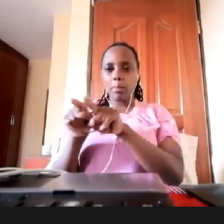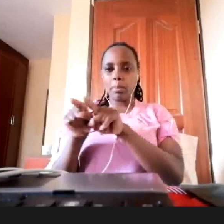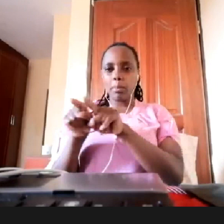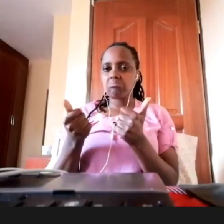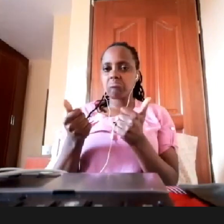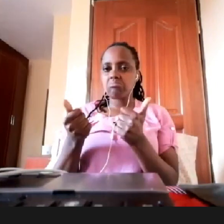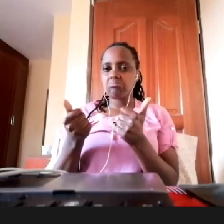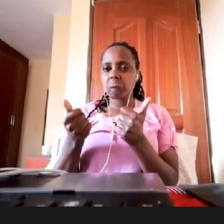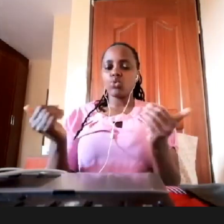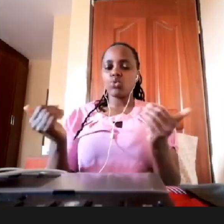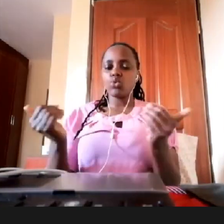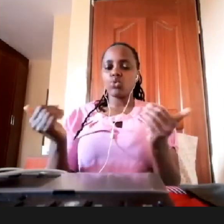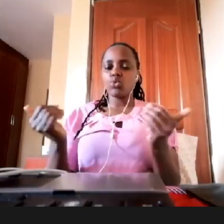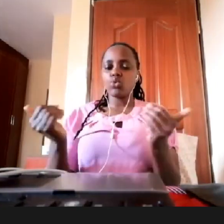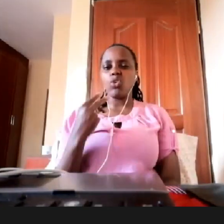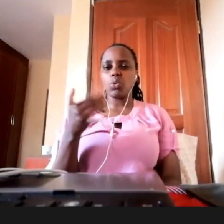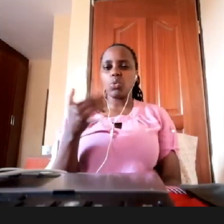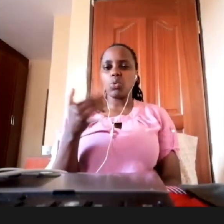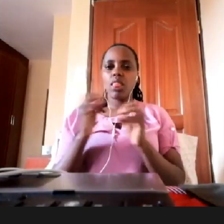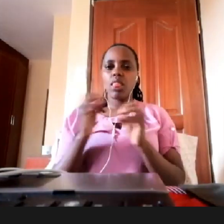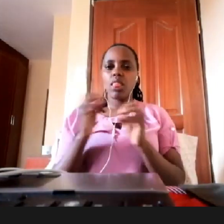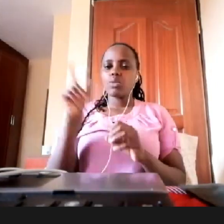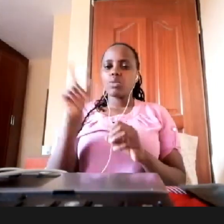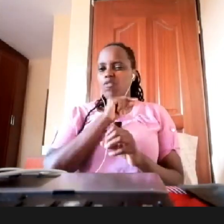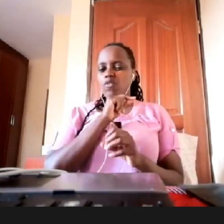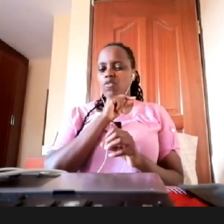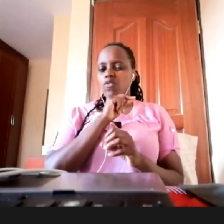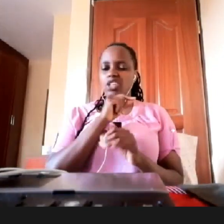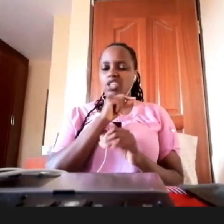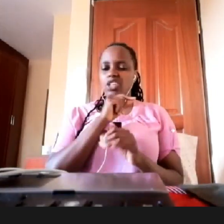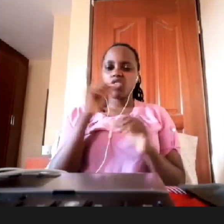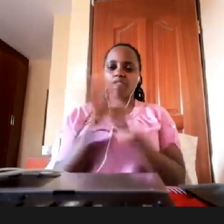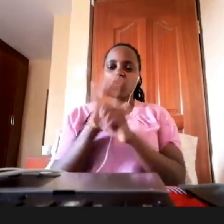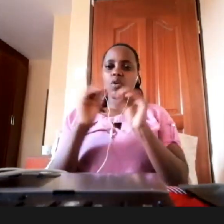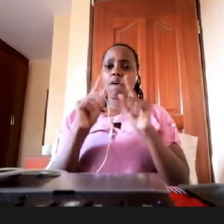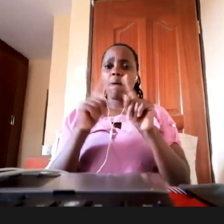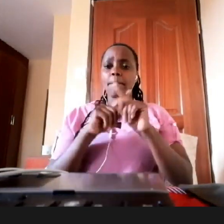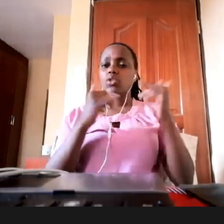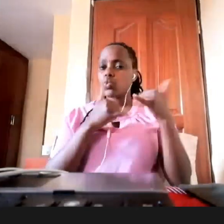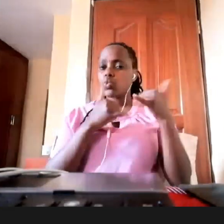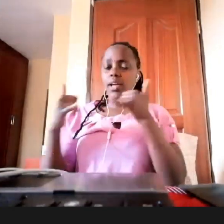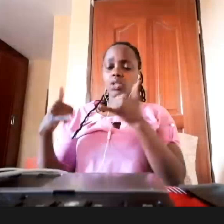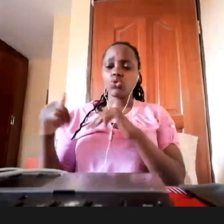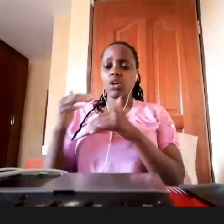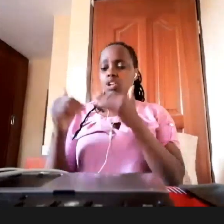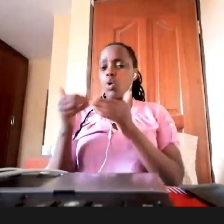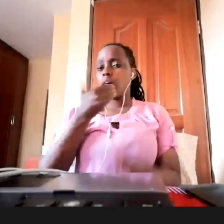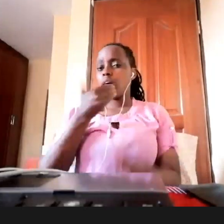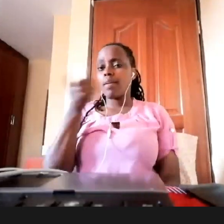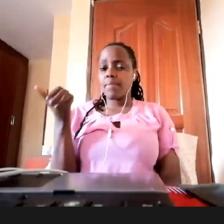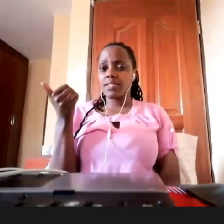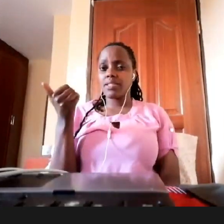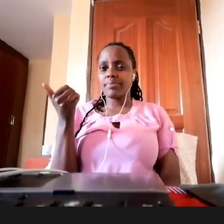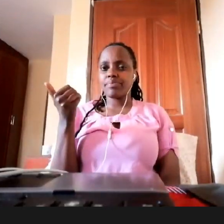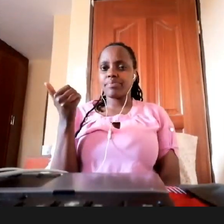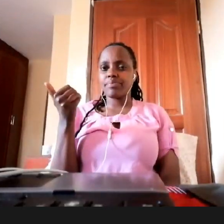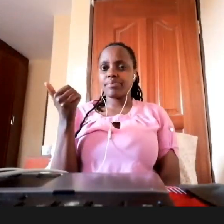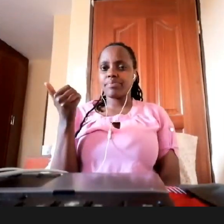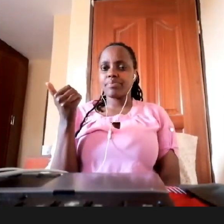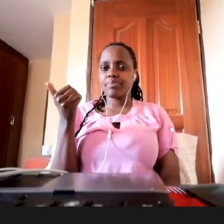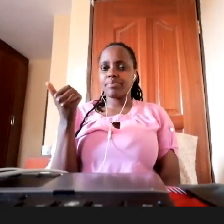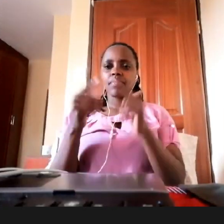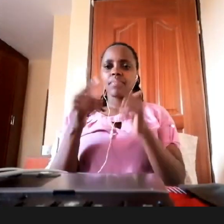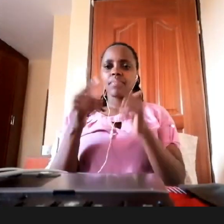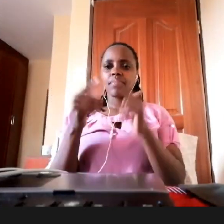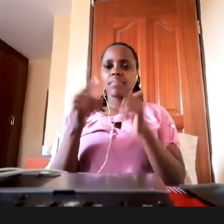children's voices. This we didn't completely overcome, but we tried the best we could. And then children